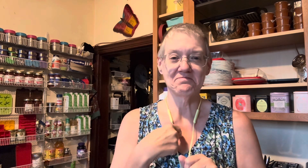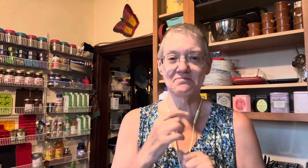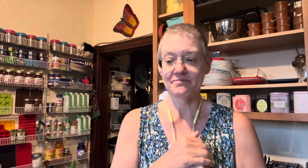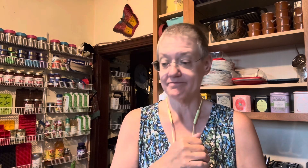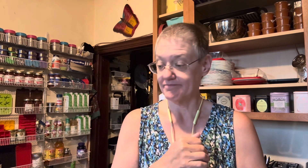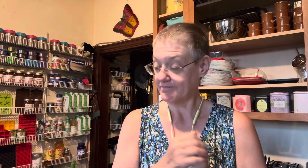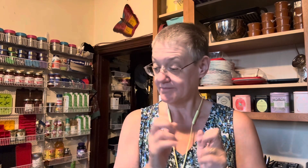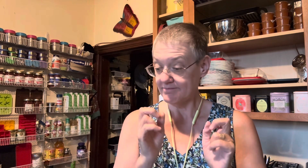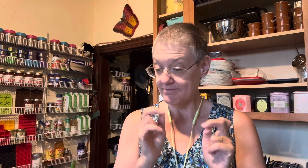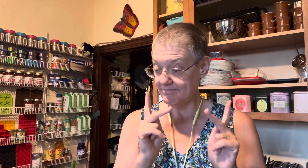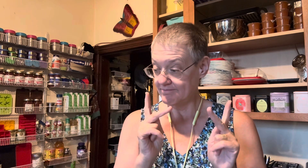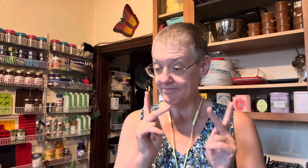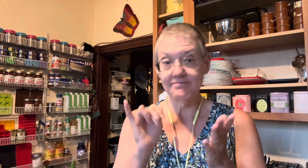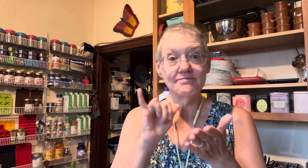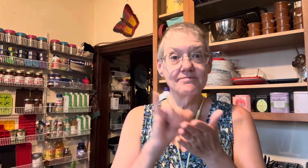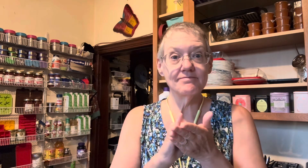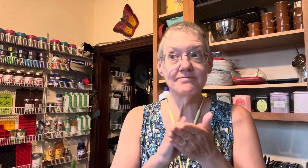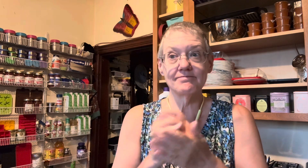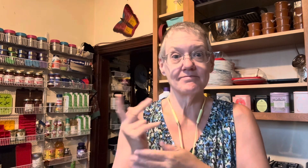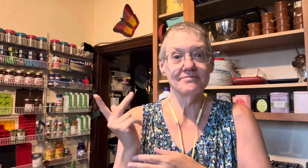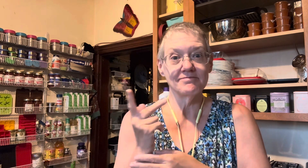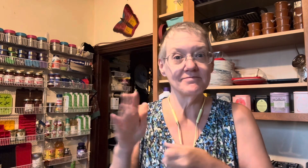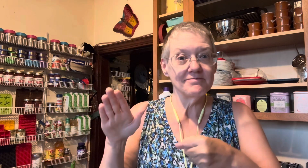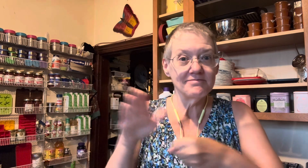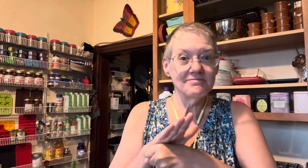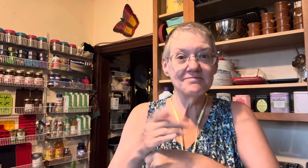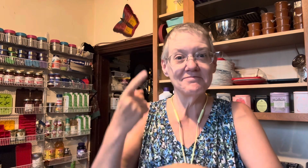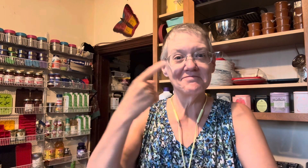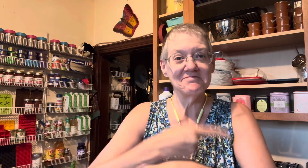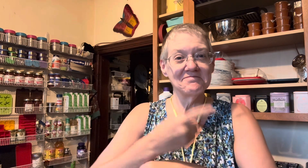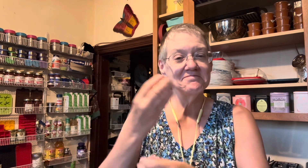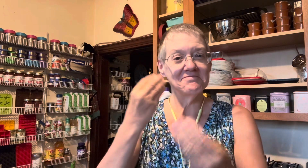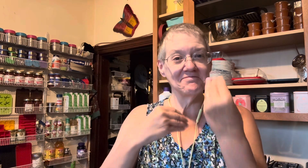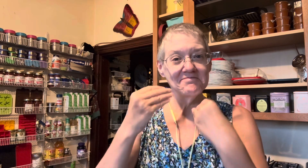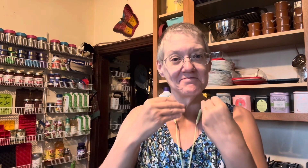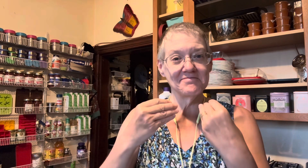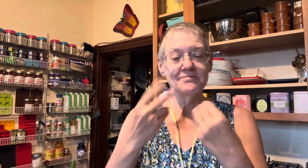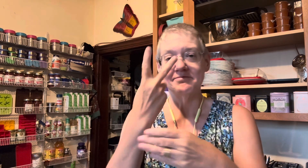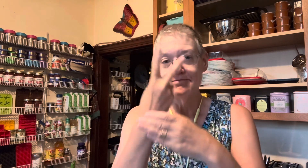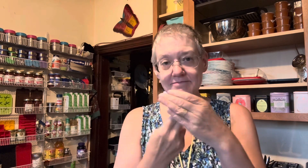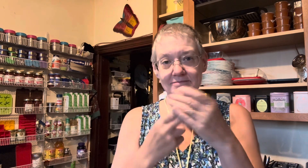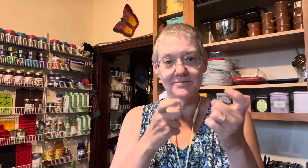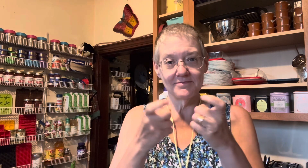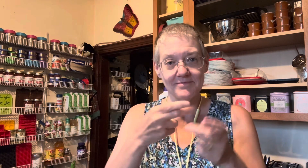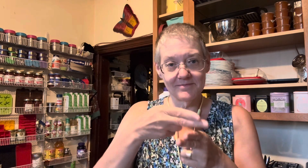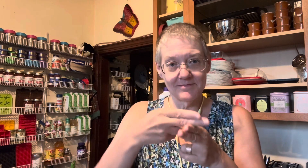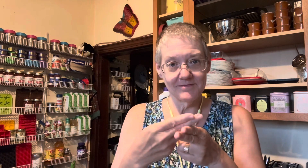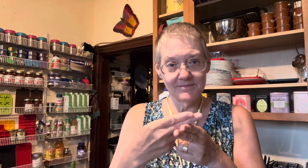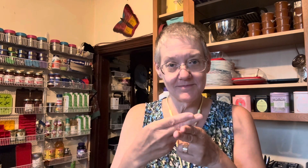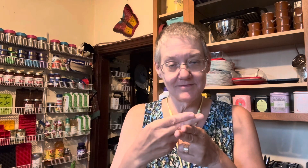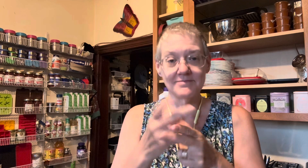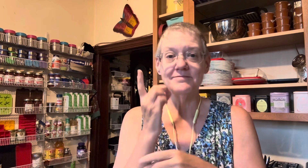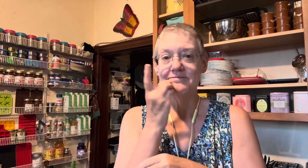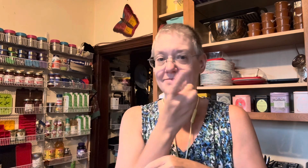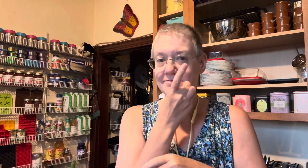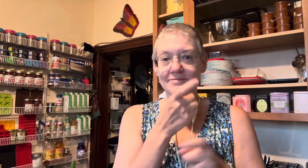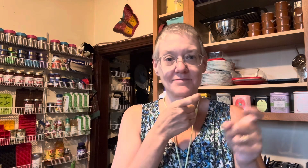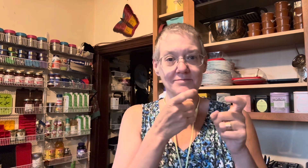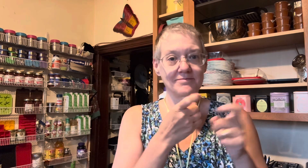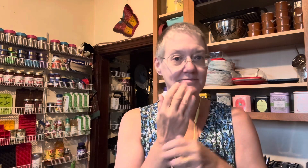Keto is what works best for me. And that's our full day of eating. Both to manage weight and